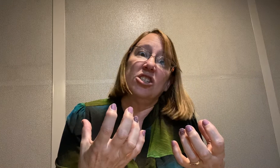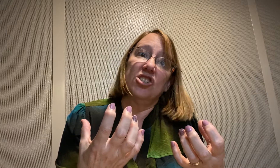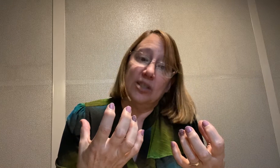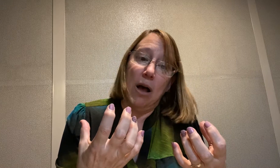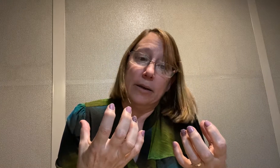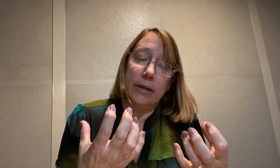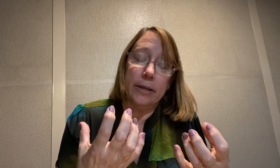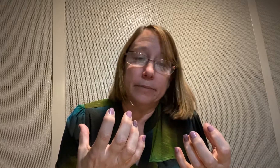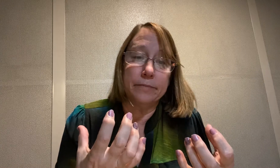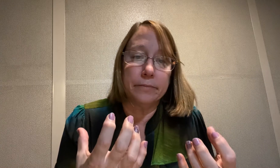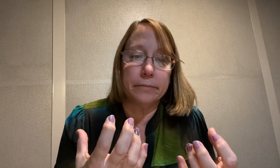stunned.